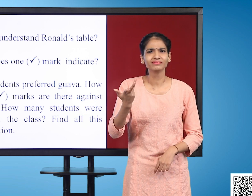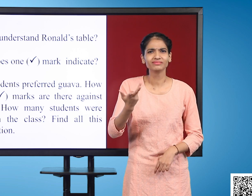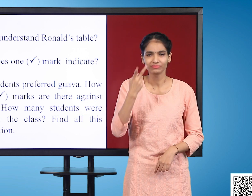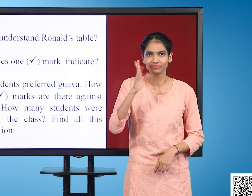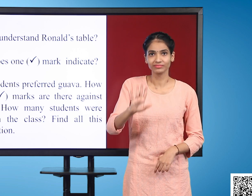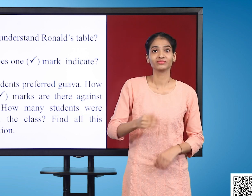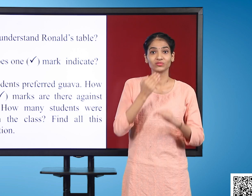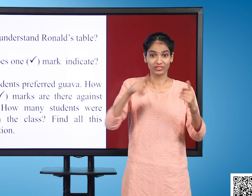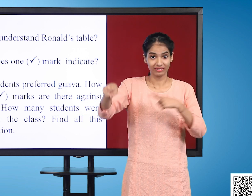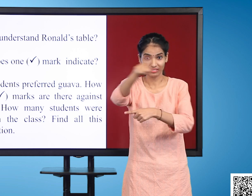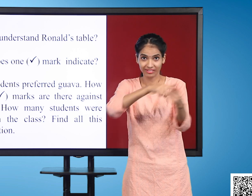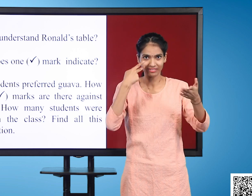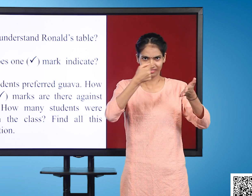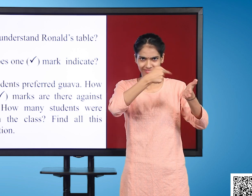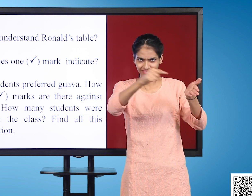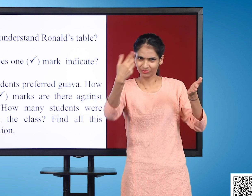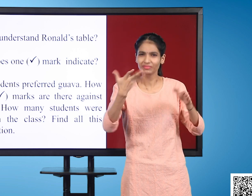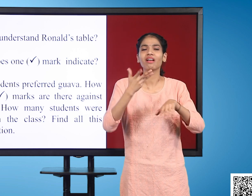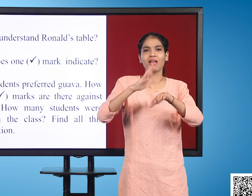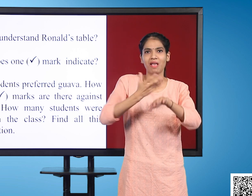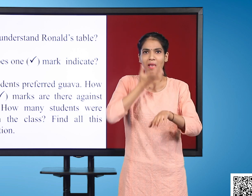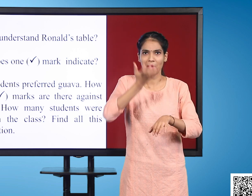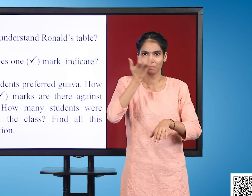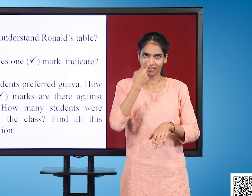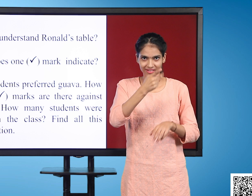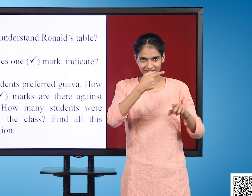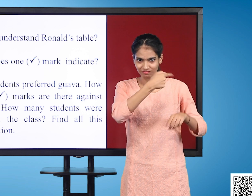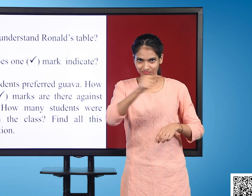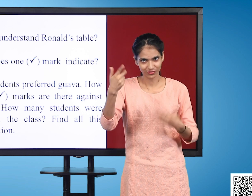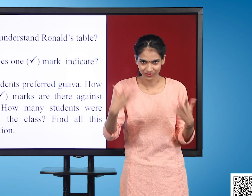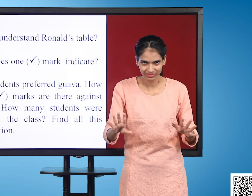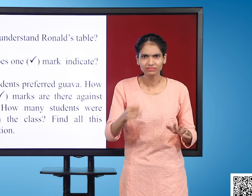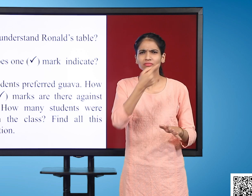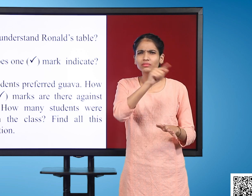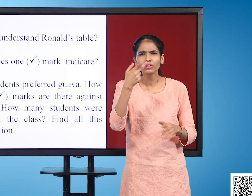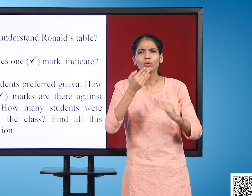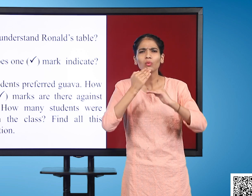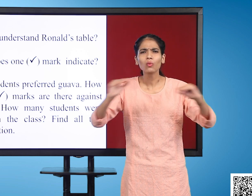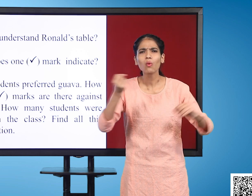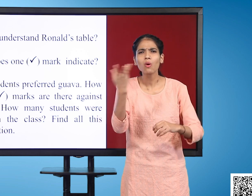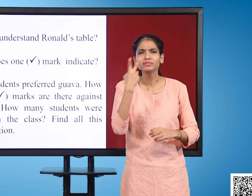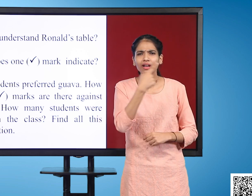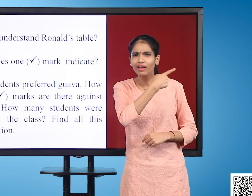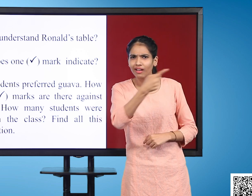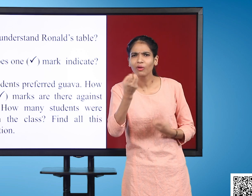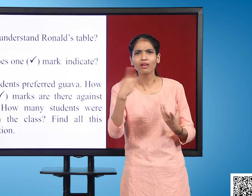4 students preferred guava. How many tick marks are there against guava? How many students were there in the